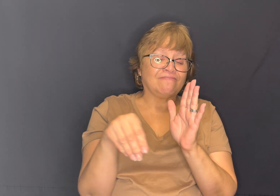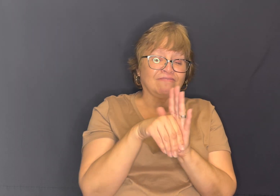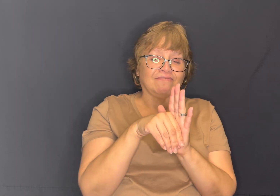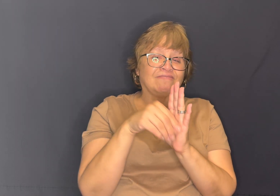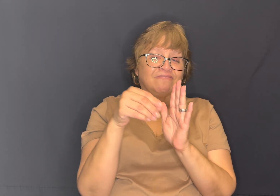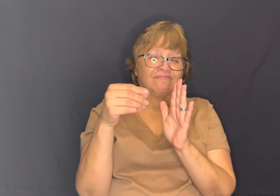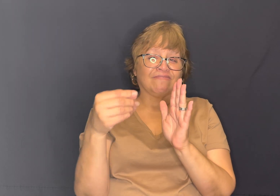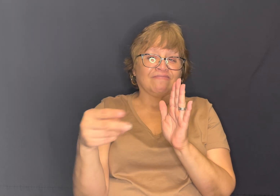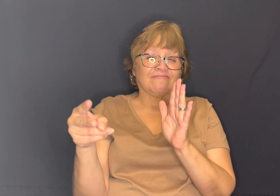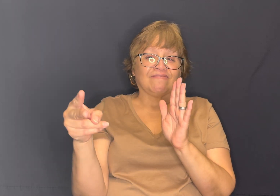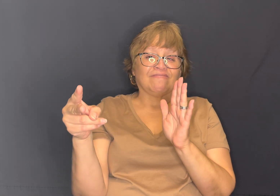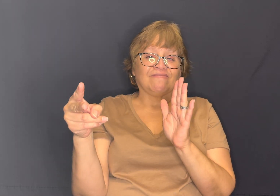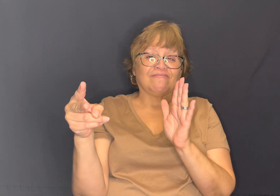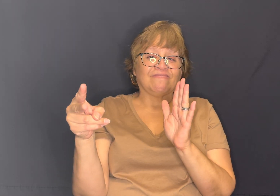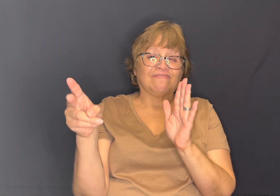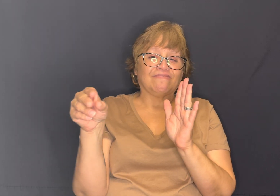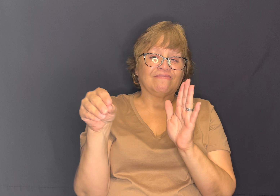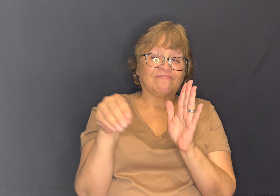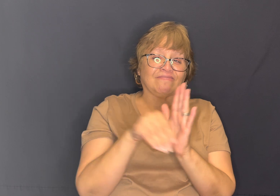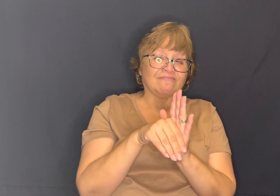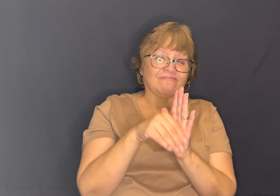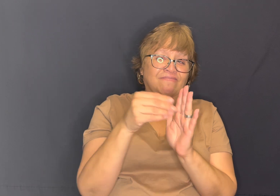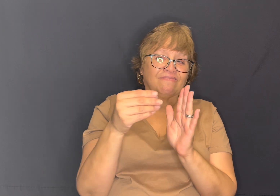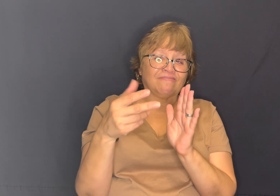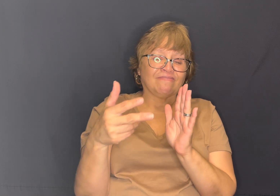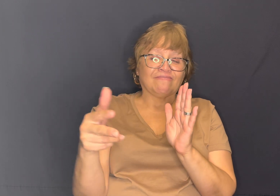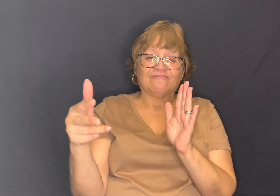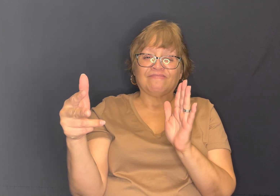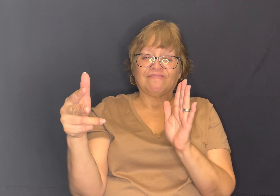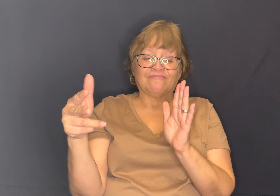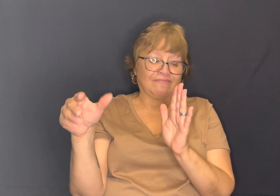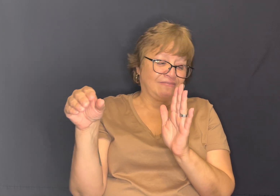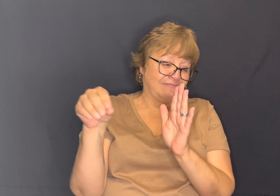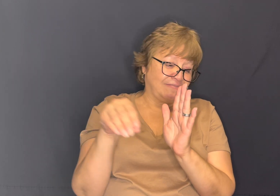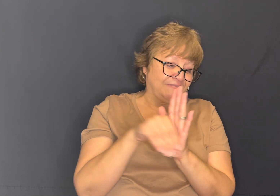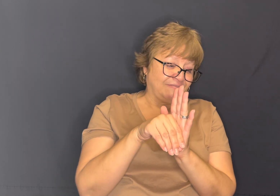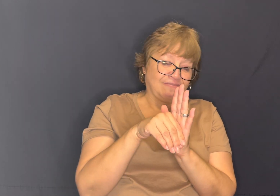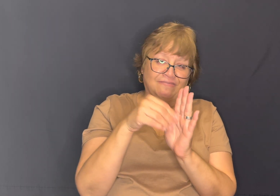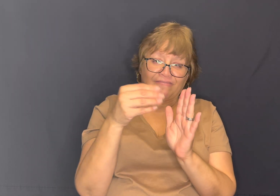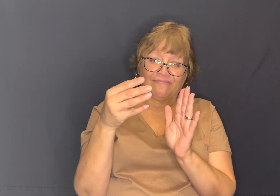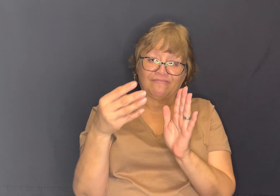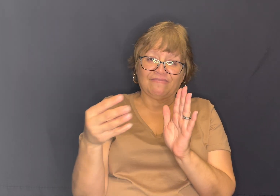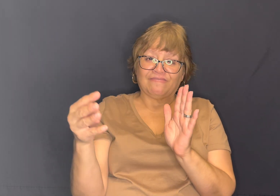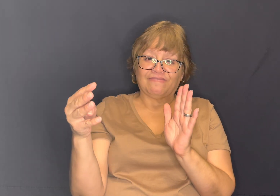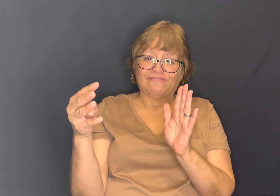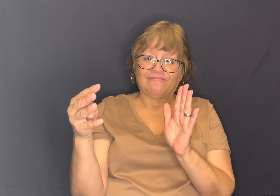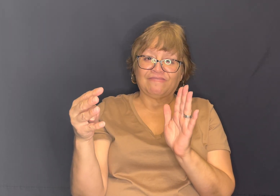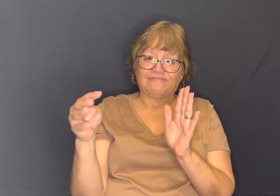Starting the timer. 1, 2, 3, 4,